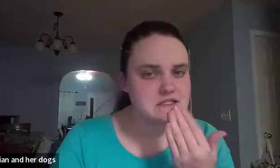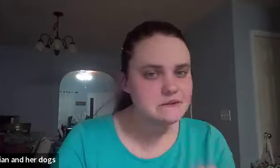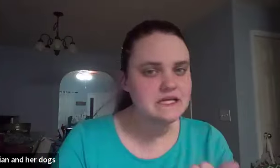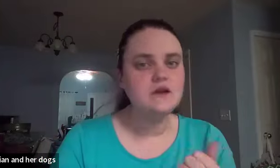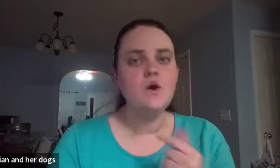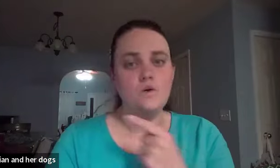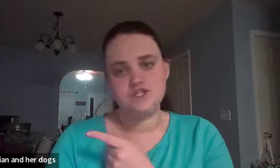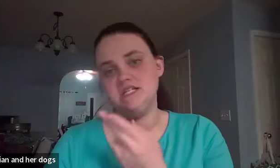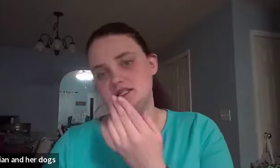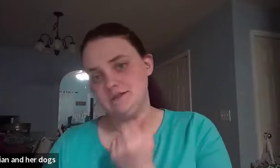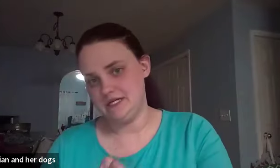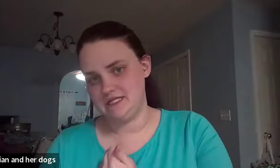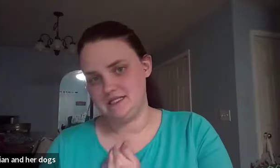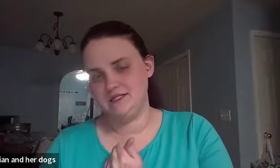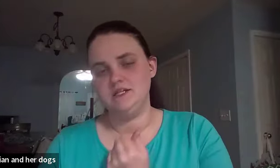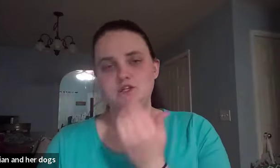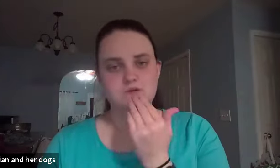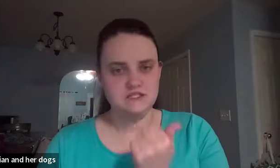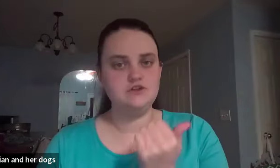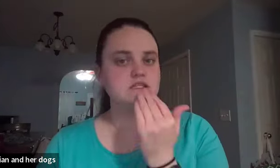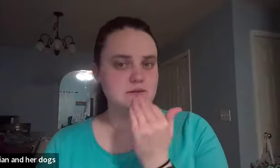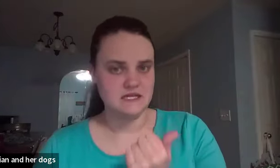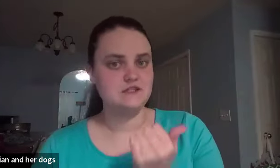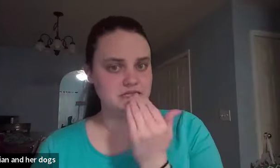tastes sweet or she is sweet, you would still do the same sign, sweet.